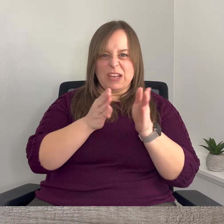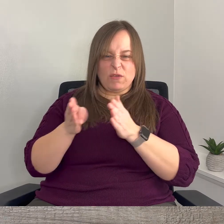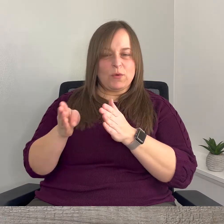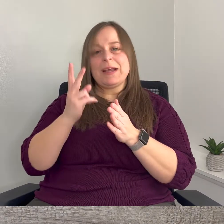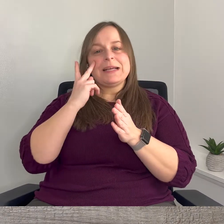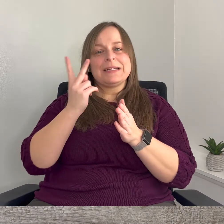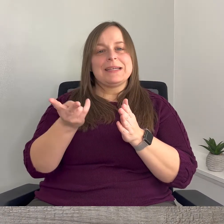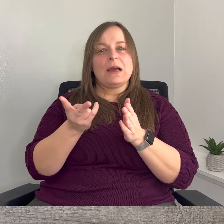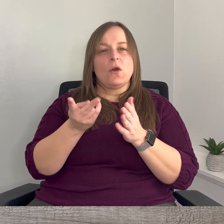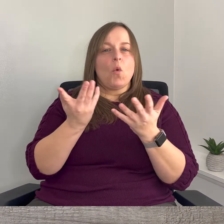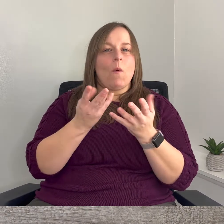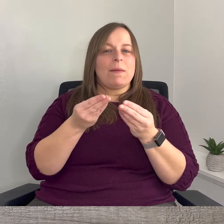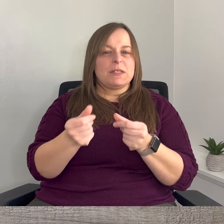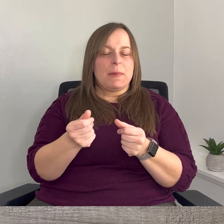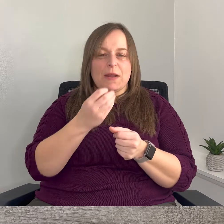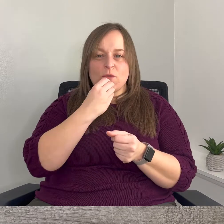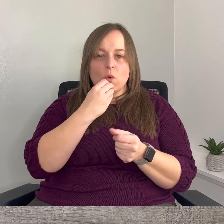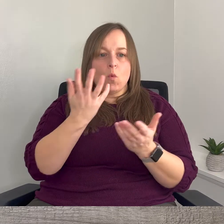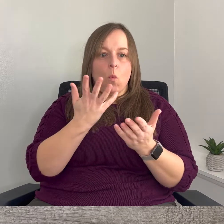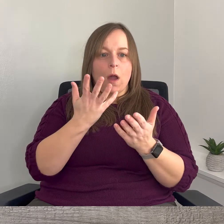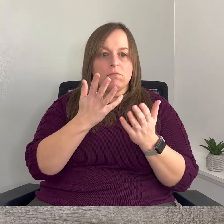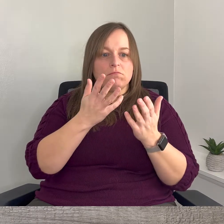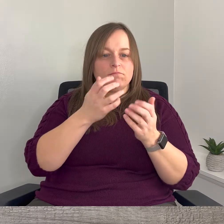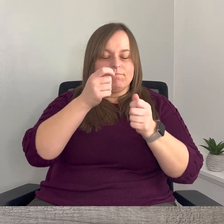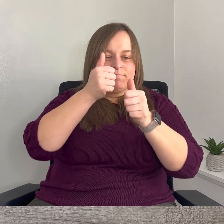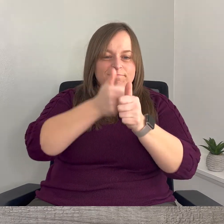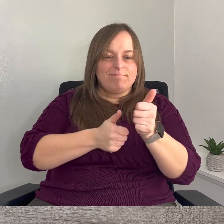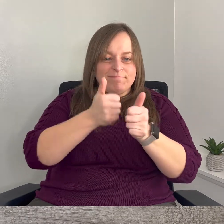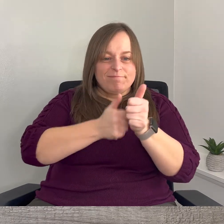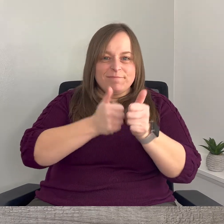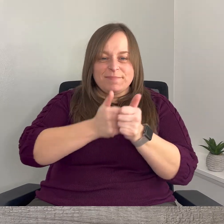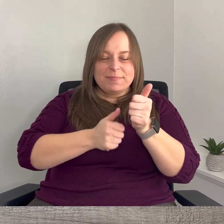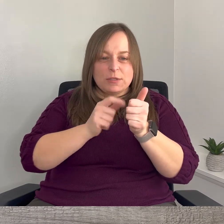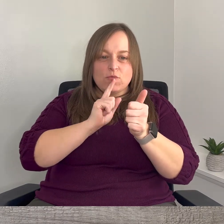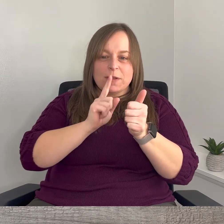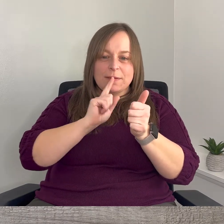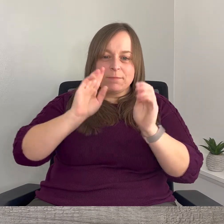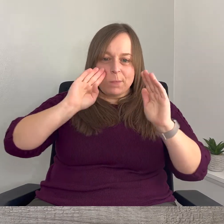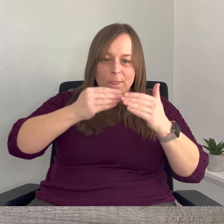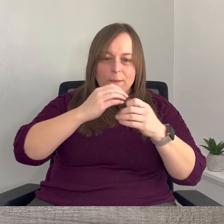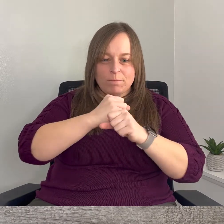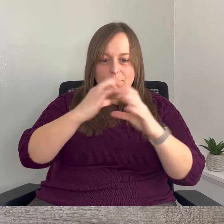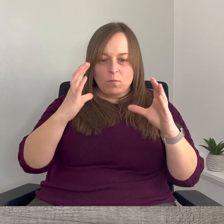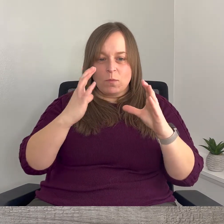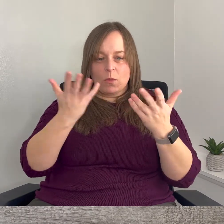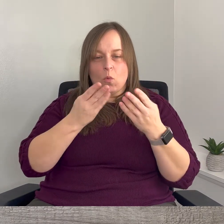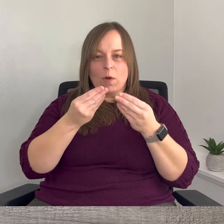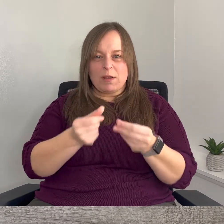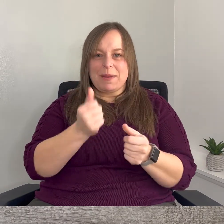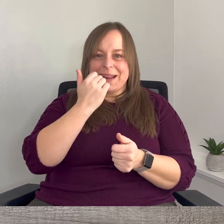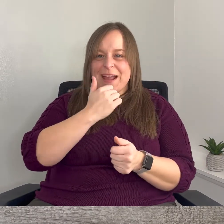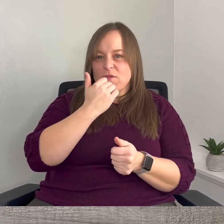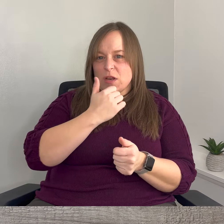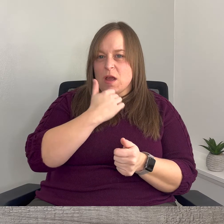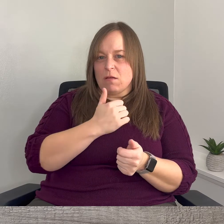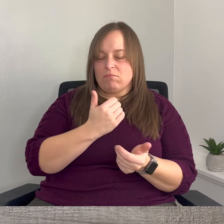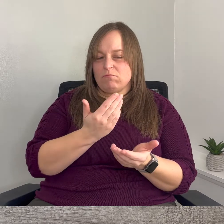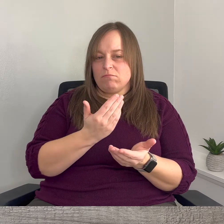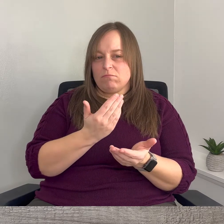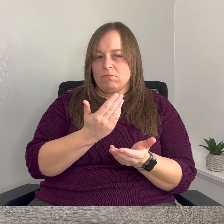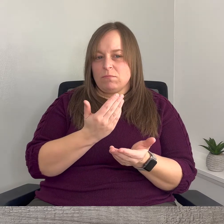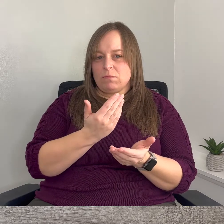track them individually. That way I can see what I'm spending on food, what I'm spending on eating out, so I can really take a look at what I'm